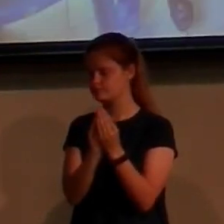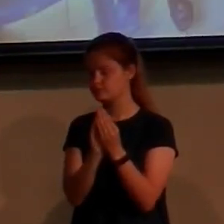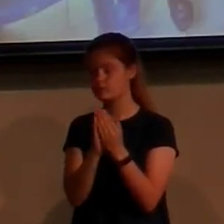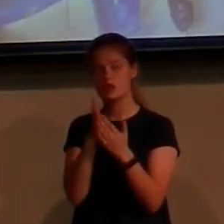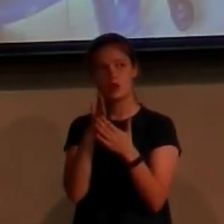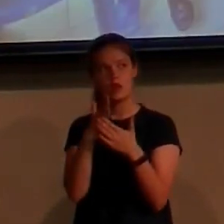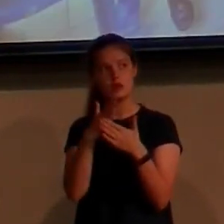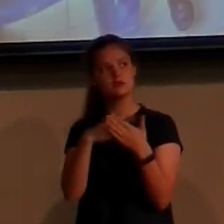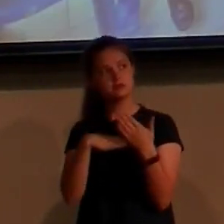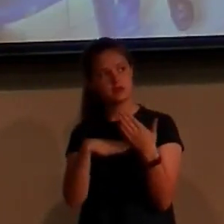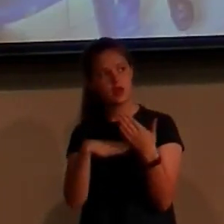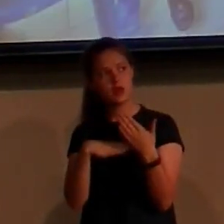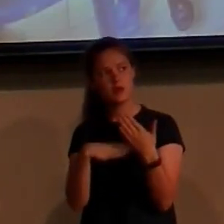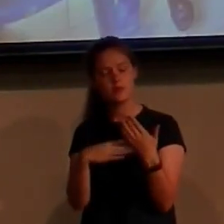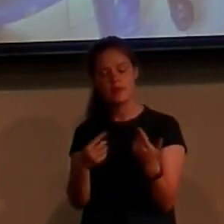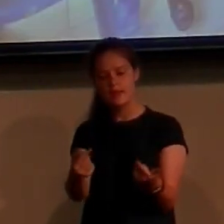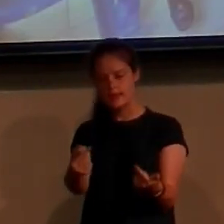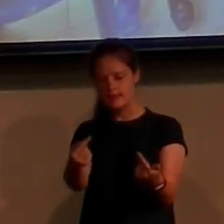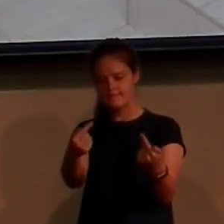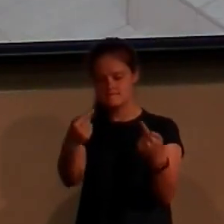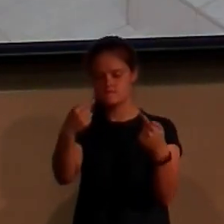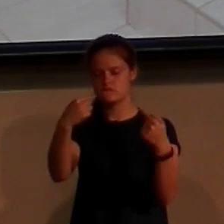Some came forward